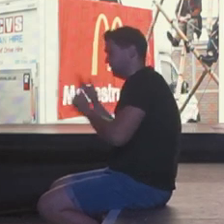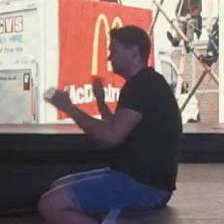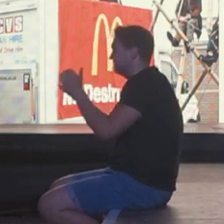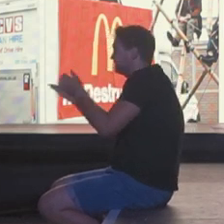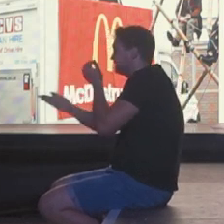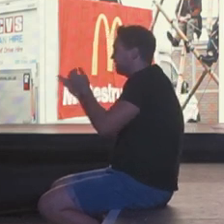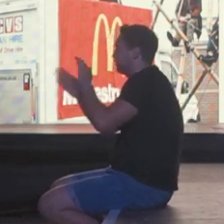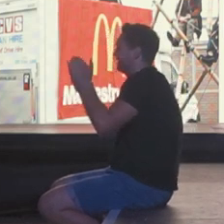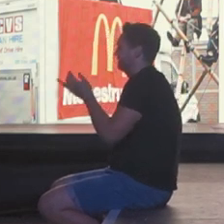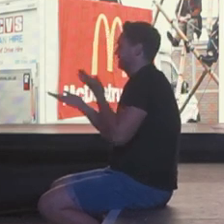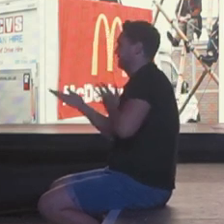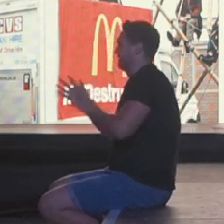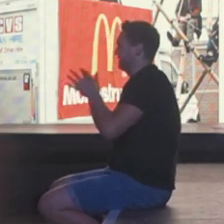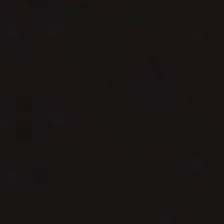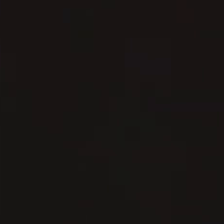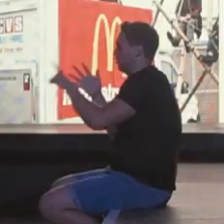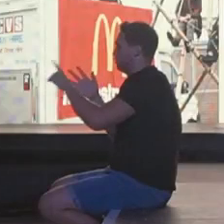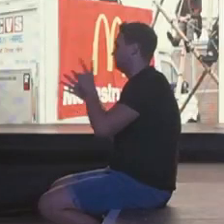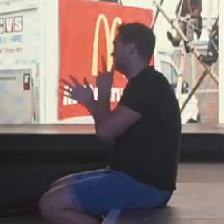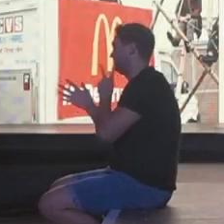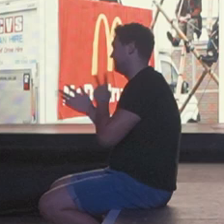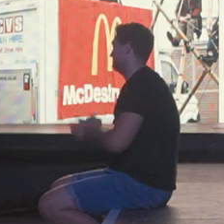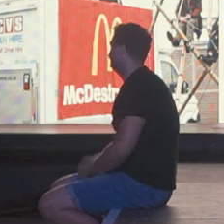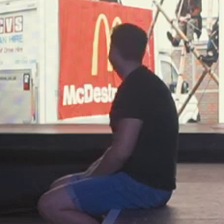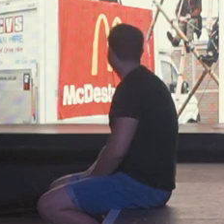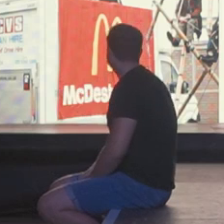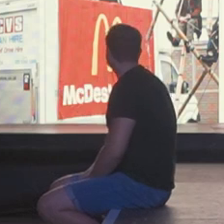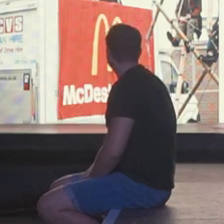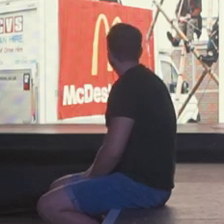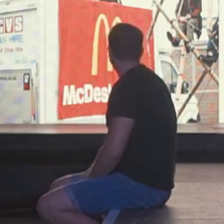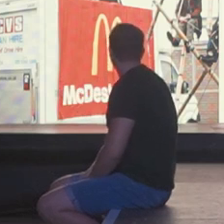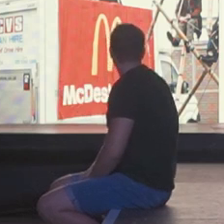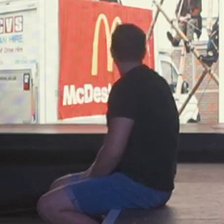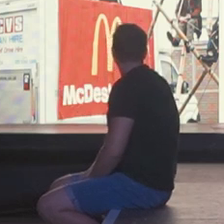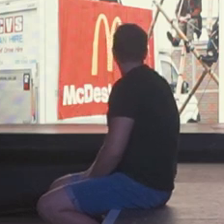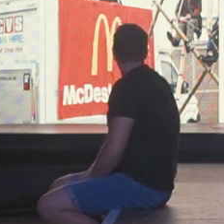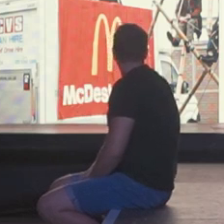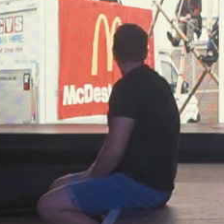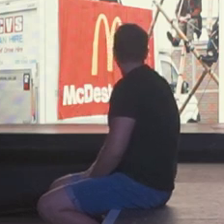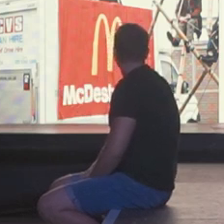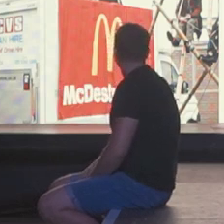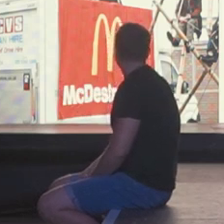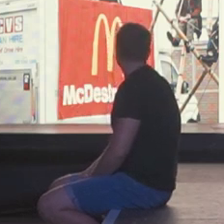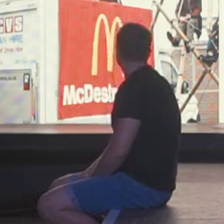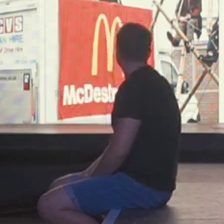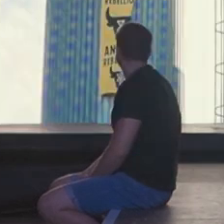that same narrative. So if you want to talk about food systems systemically, plant-based food system is the way to go.